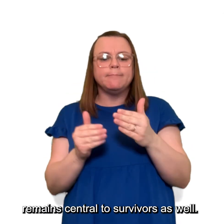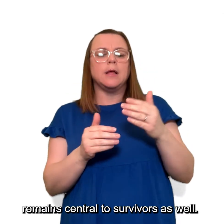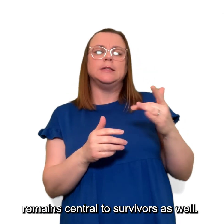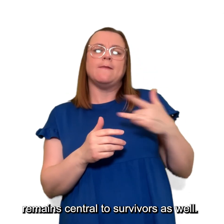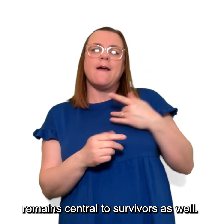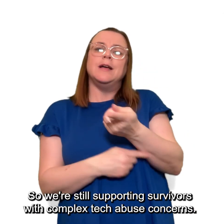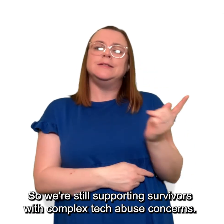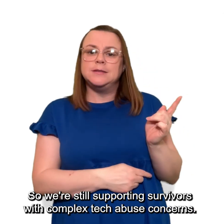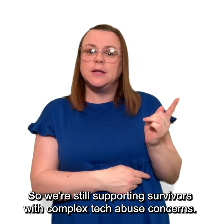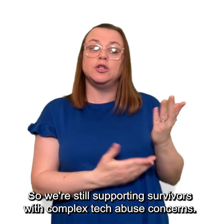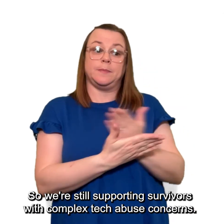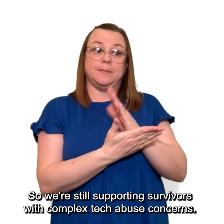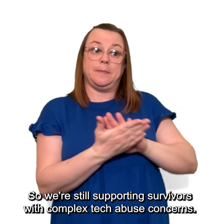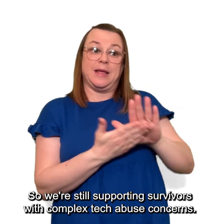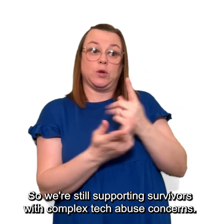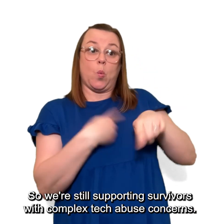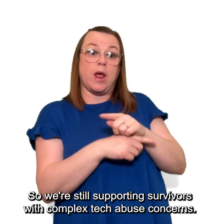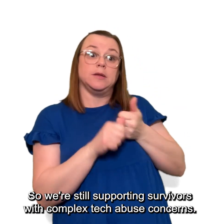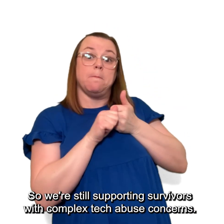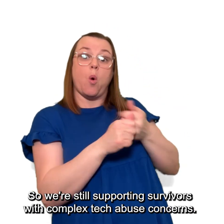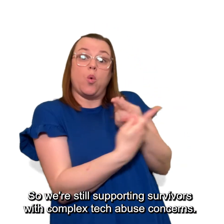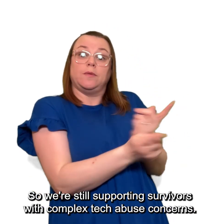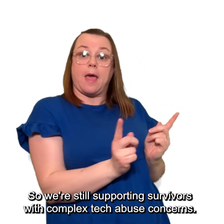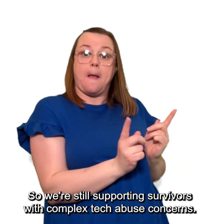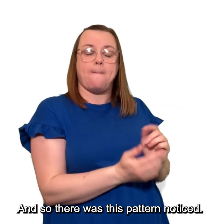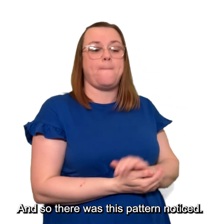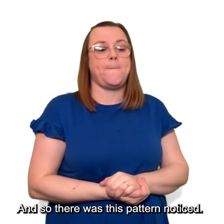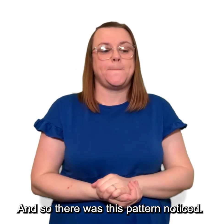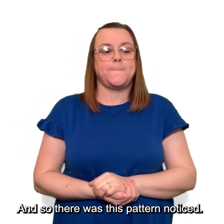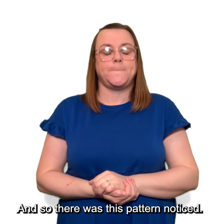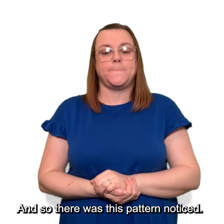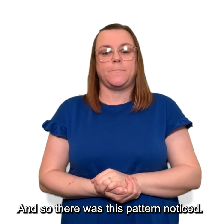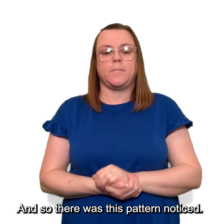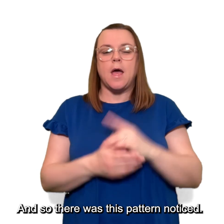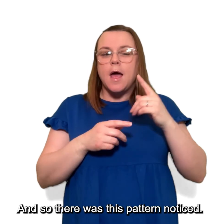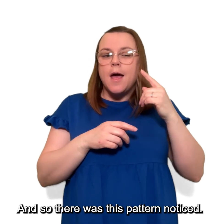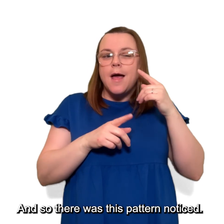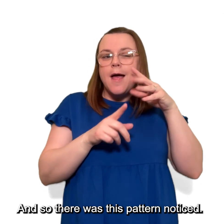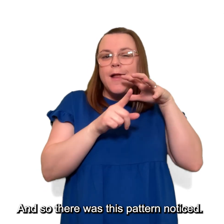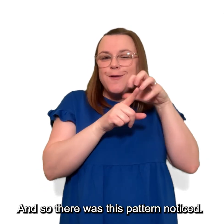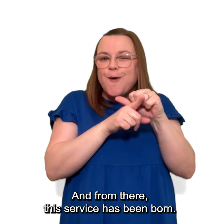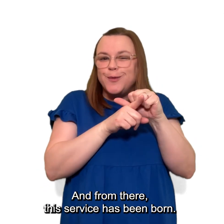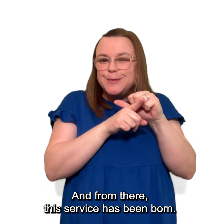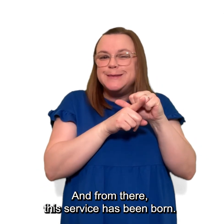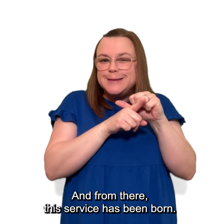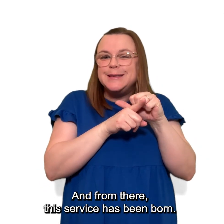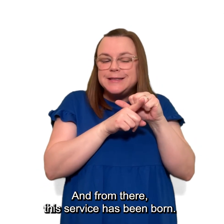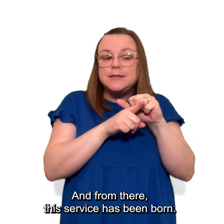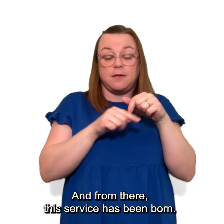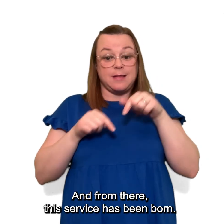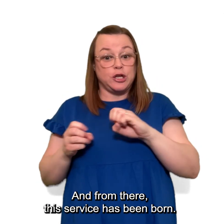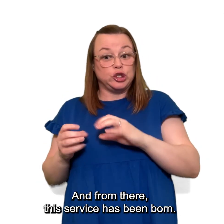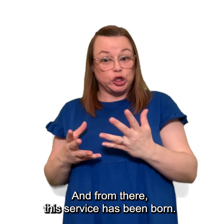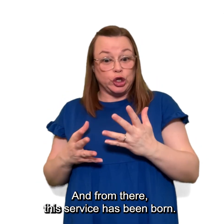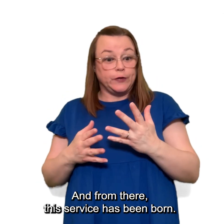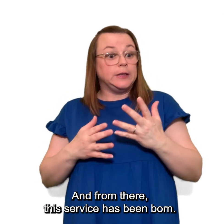to survivors as well. So we're still supporting survivors with complex tech abuse concerns. So there was this pattern noticed, and from there,